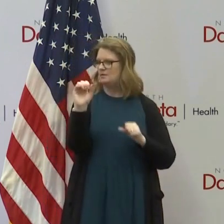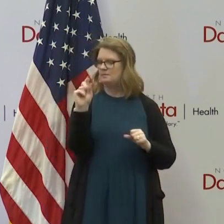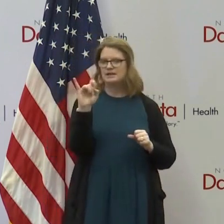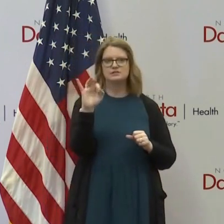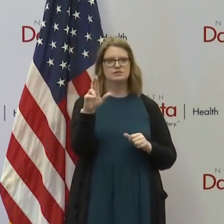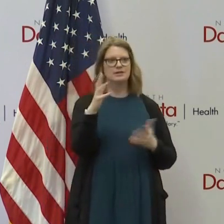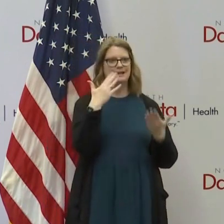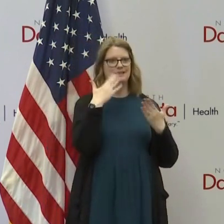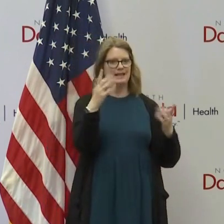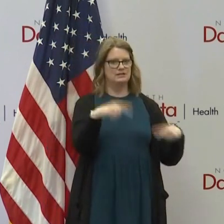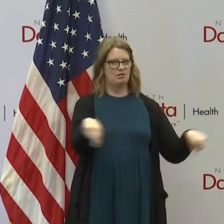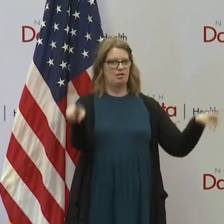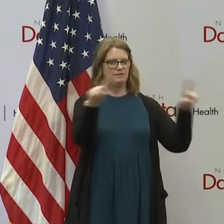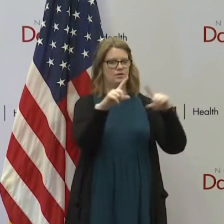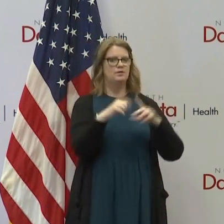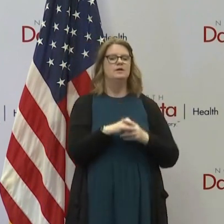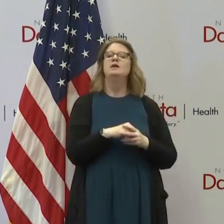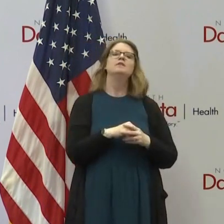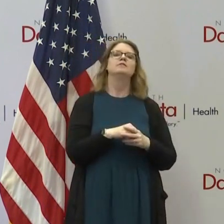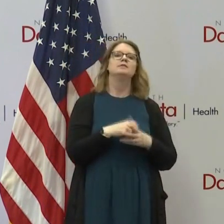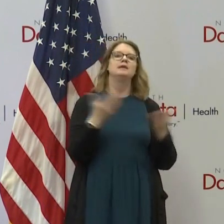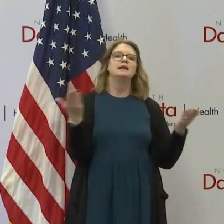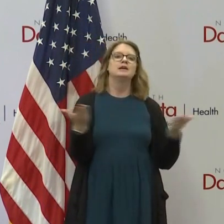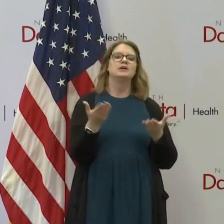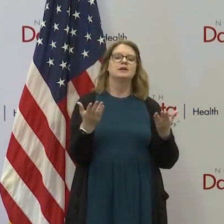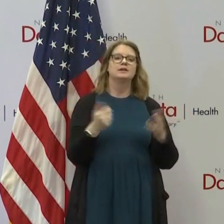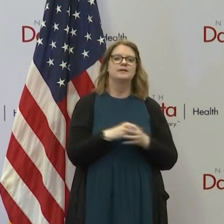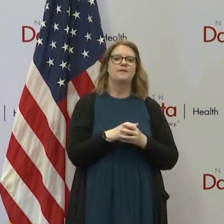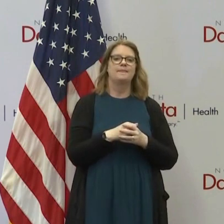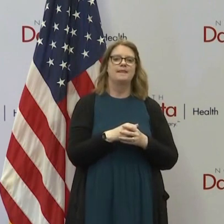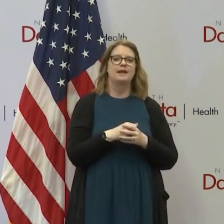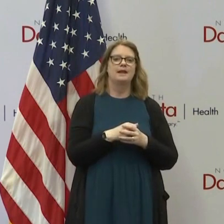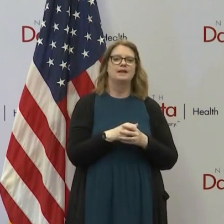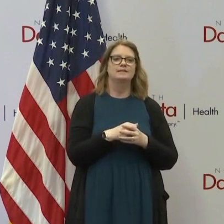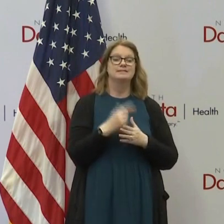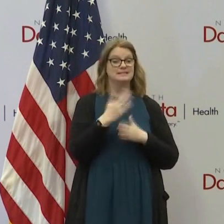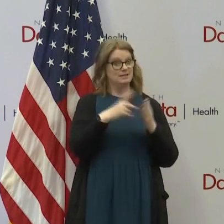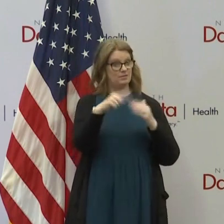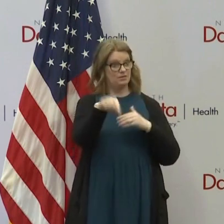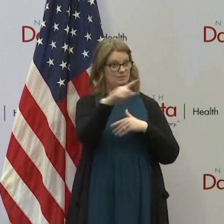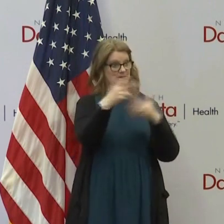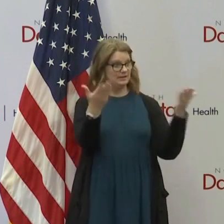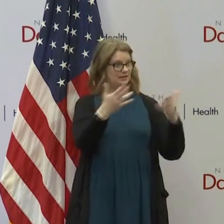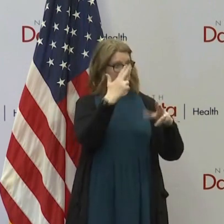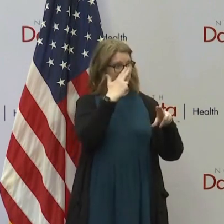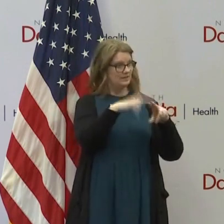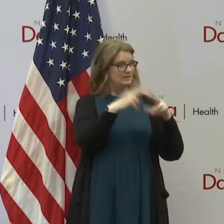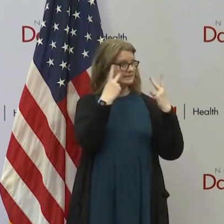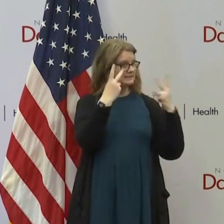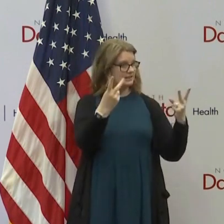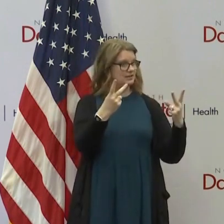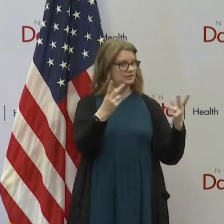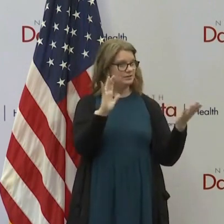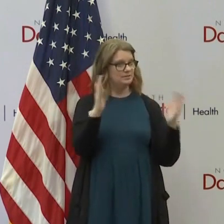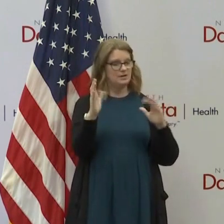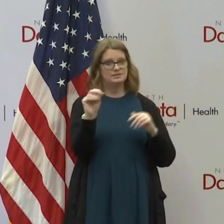Basler. Thanks, everybody, for being here, and being here, for some of you being here in person. Fun to see you in person versus